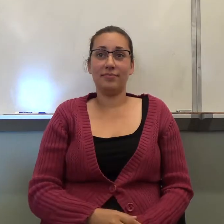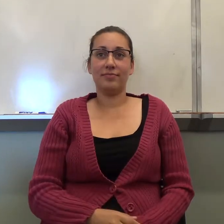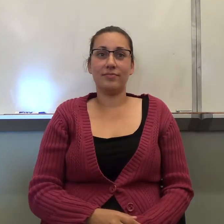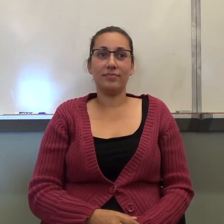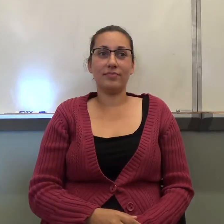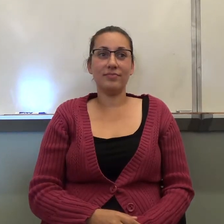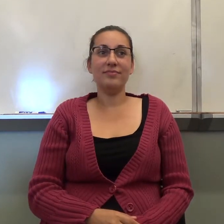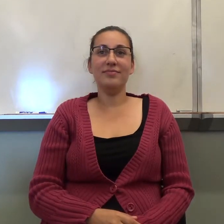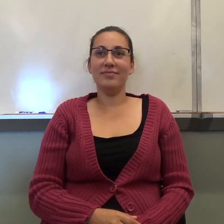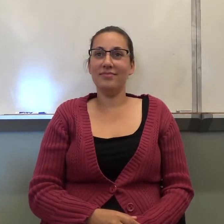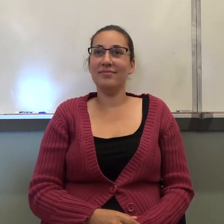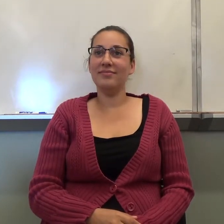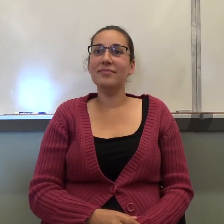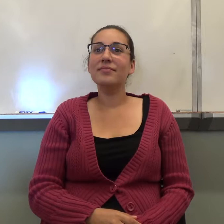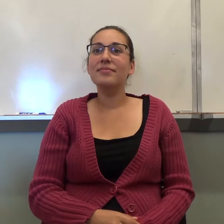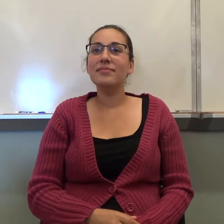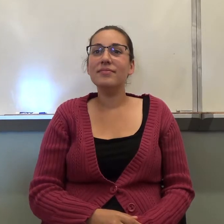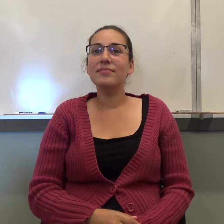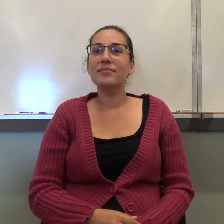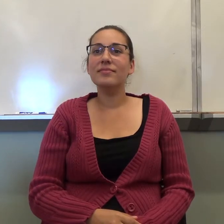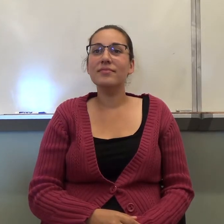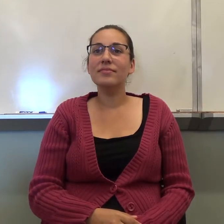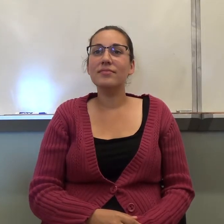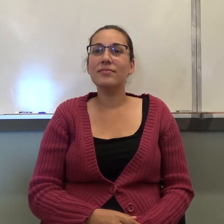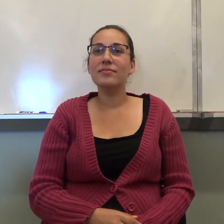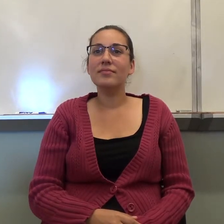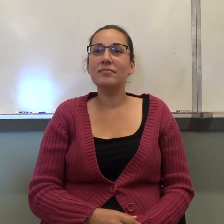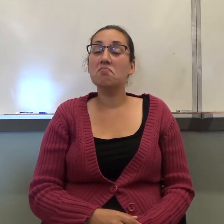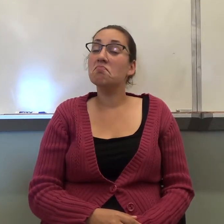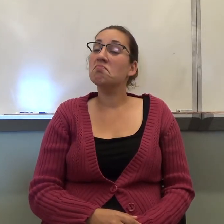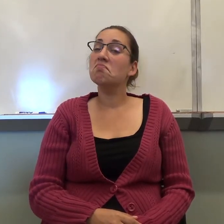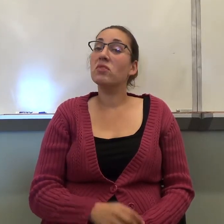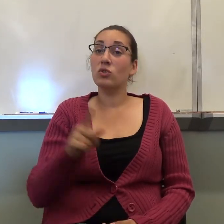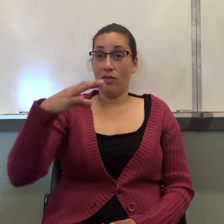is 2, and a constant is 5.